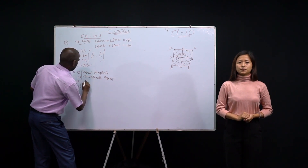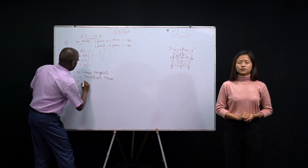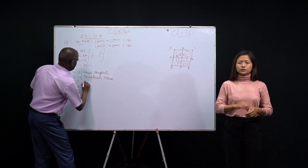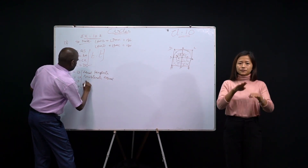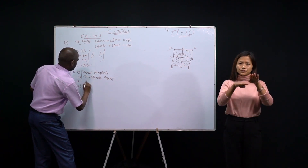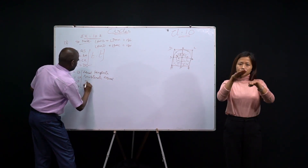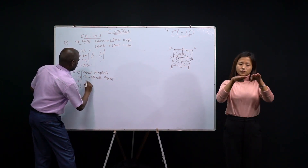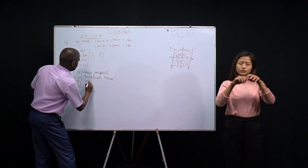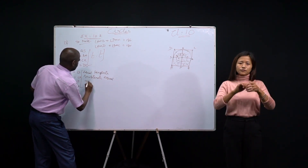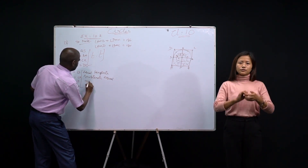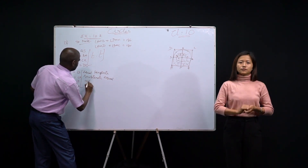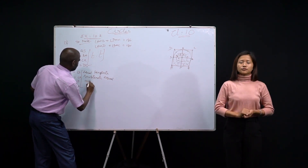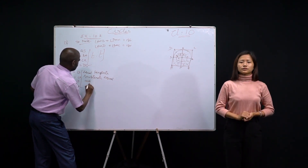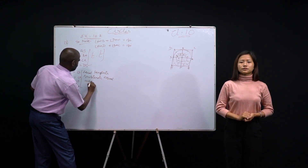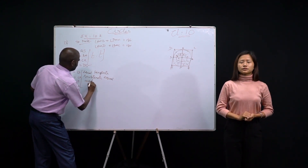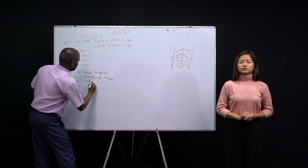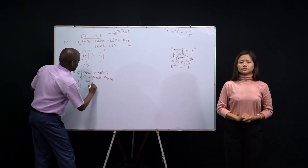equal